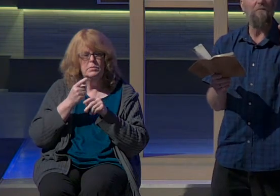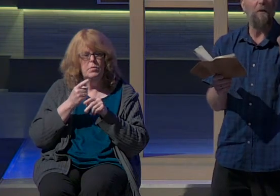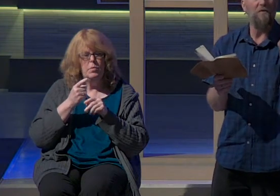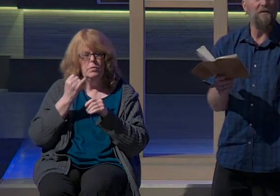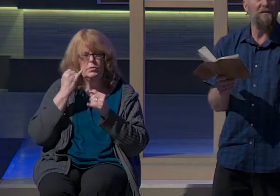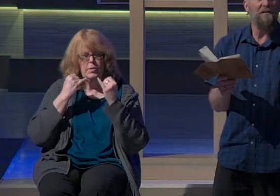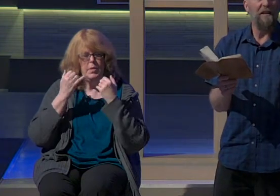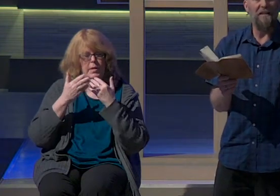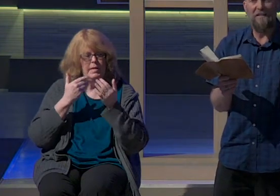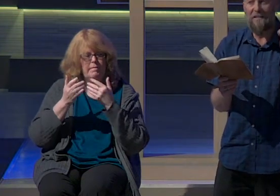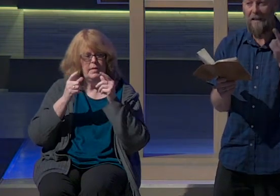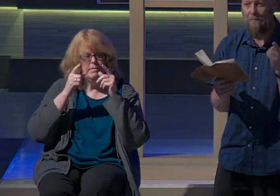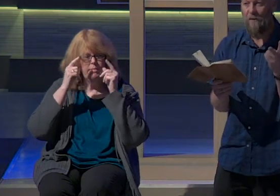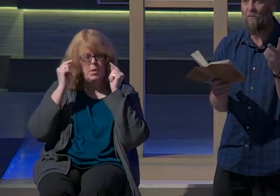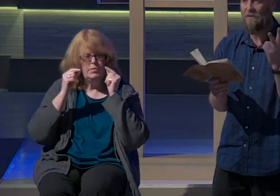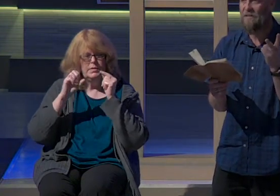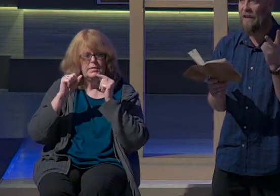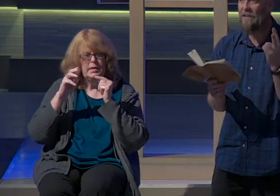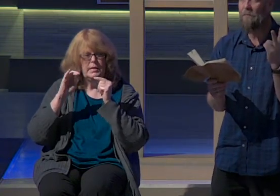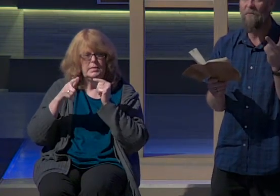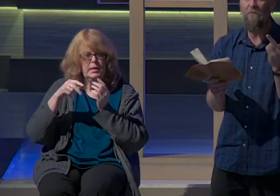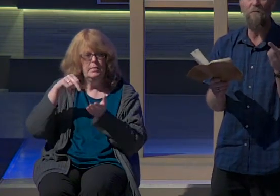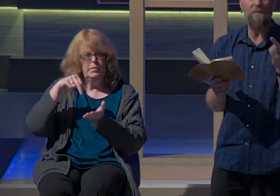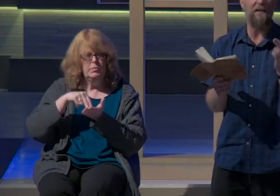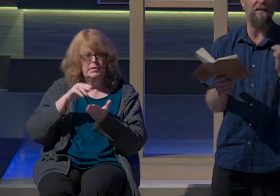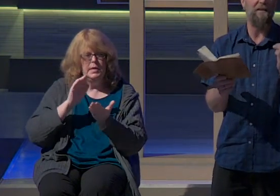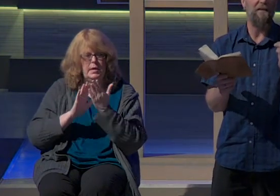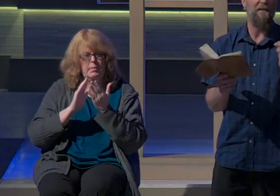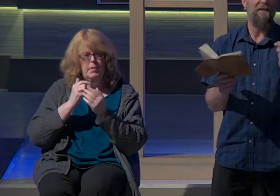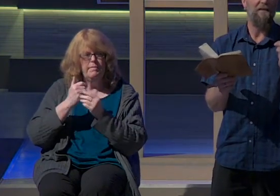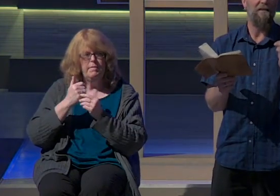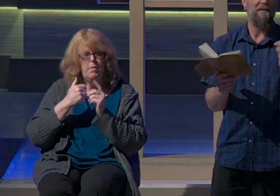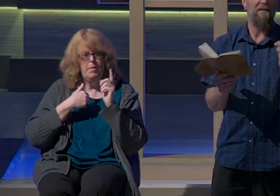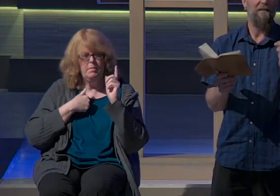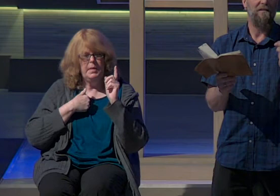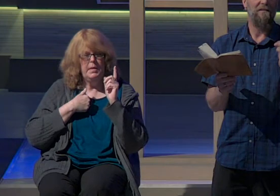even if Moses and Samuel were standing before me,